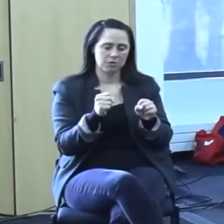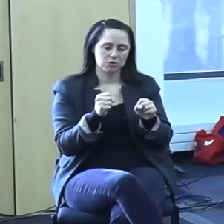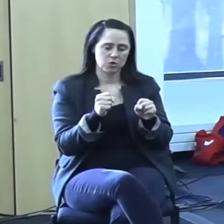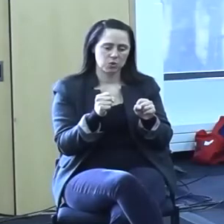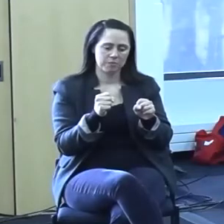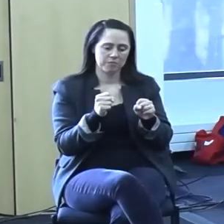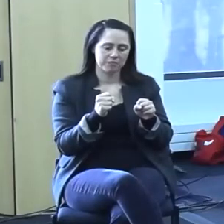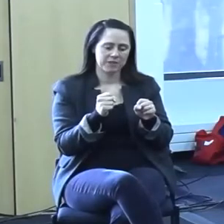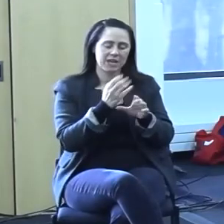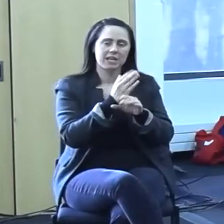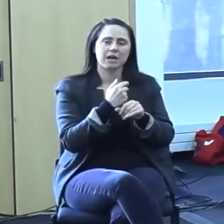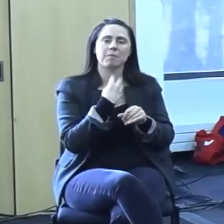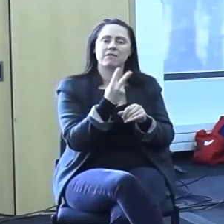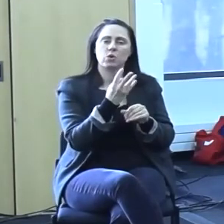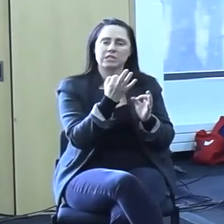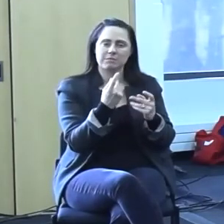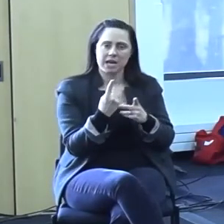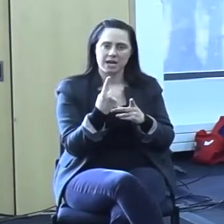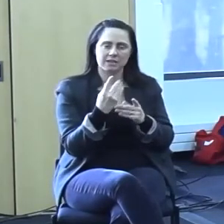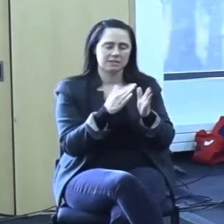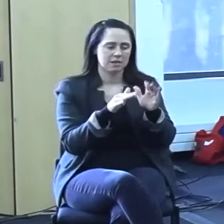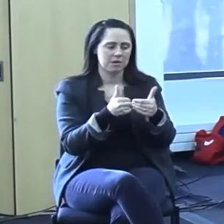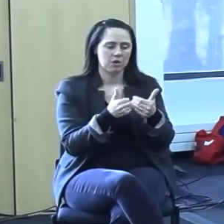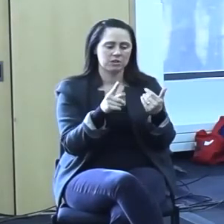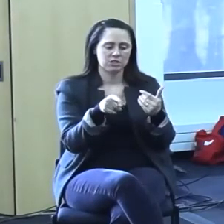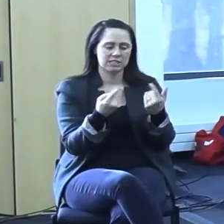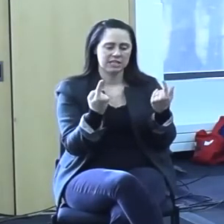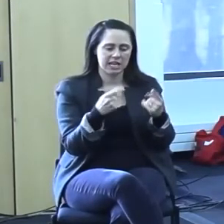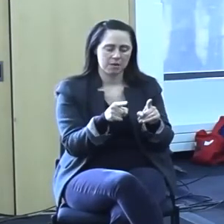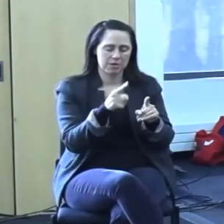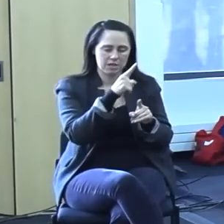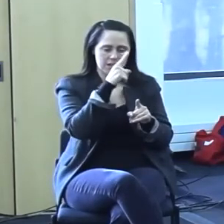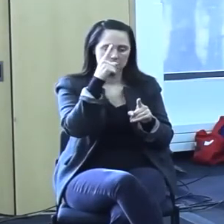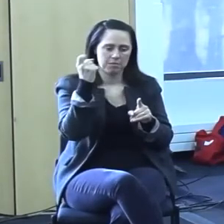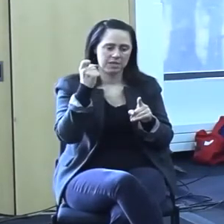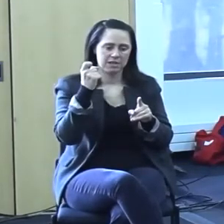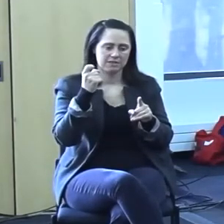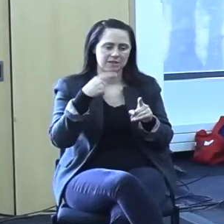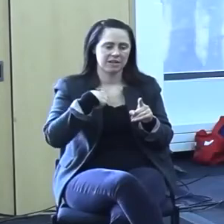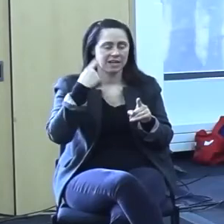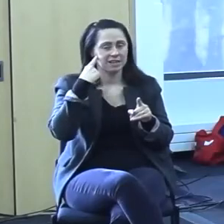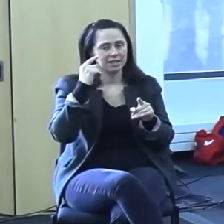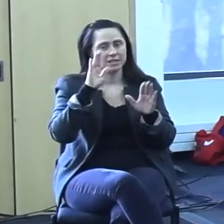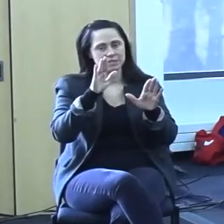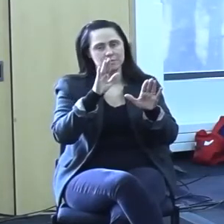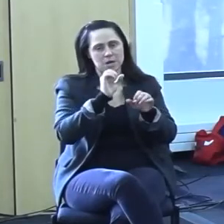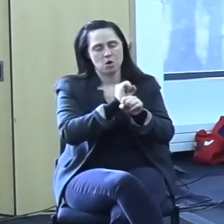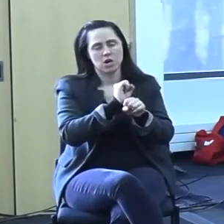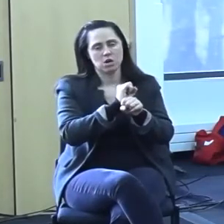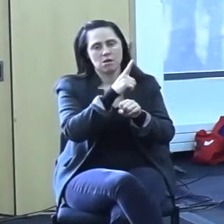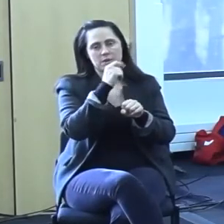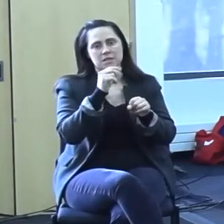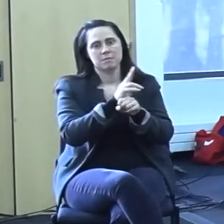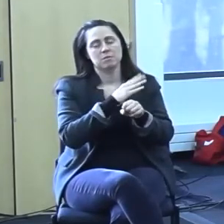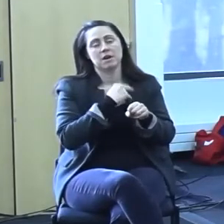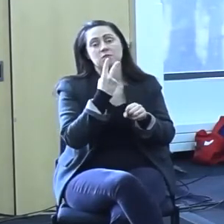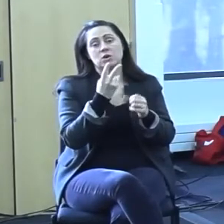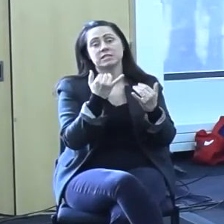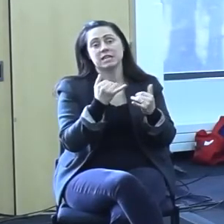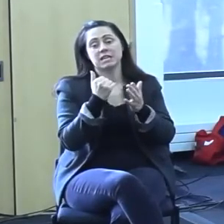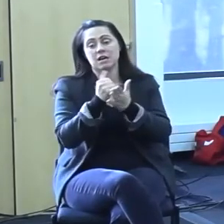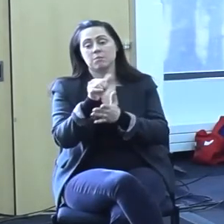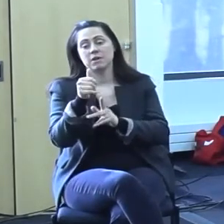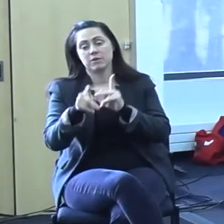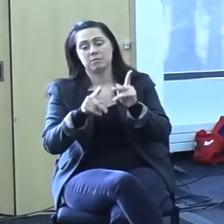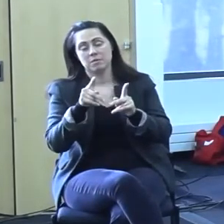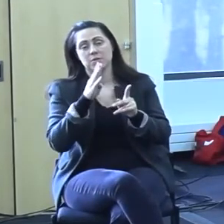regain my voice somehow. It just happened because I truly think it's a miracle because I'm using my voice today to help